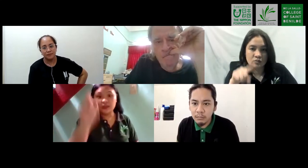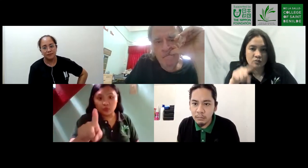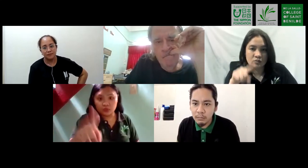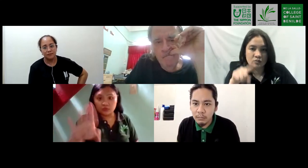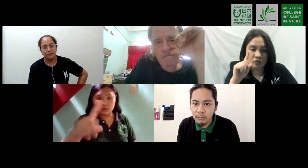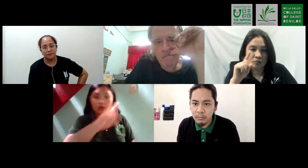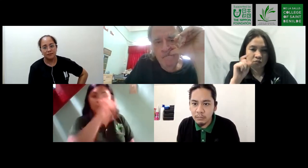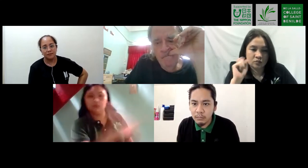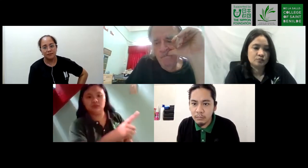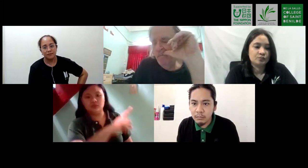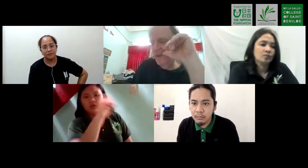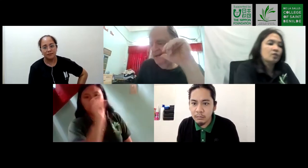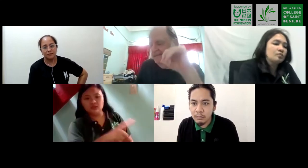what do you guys think?